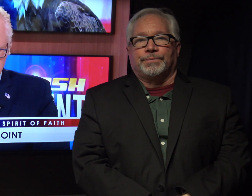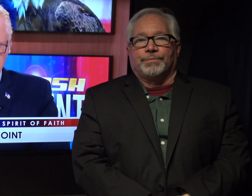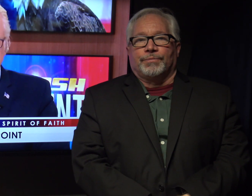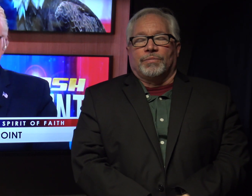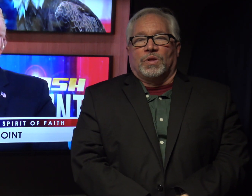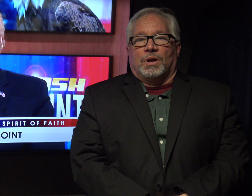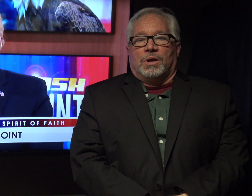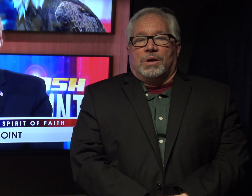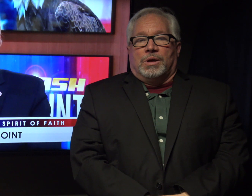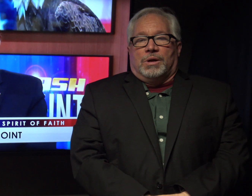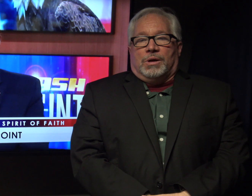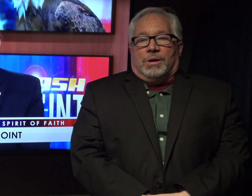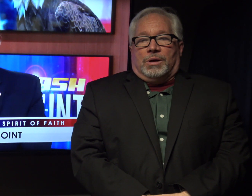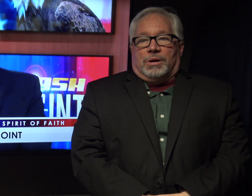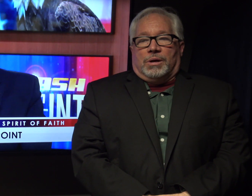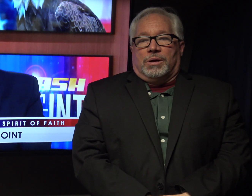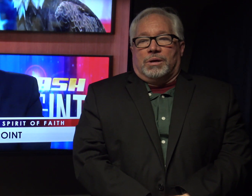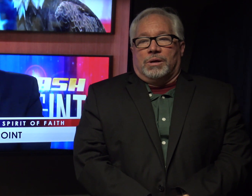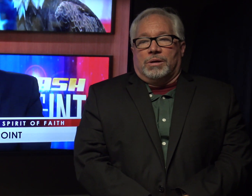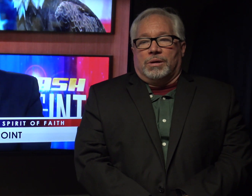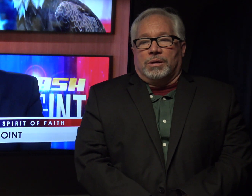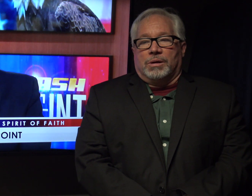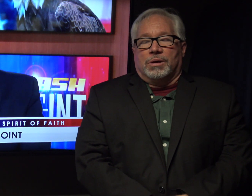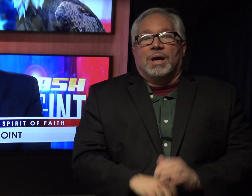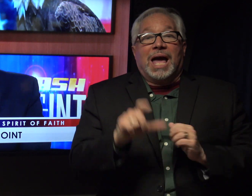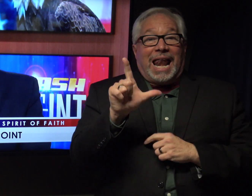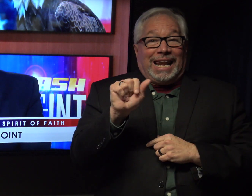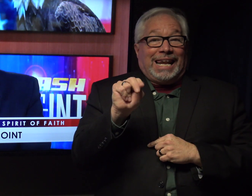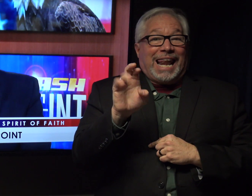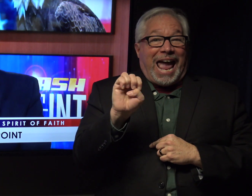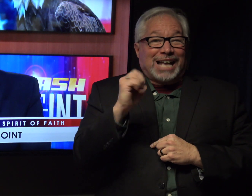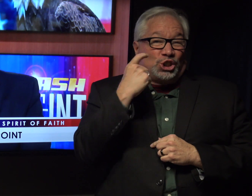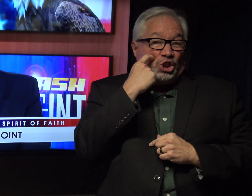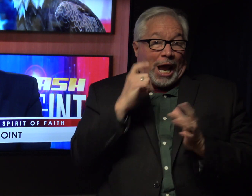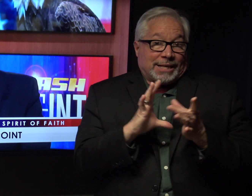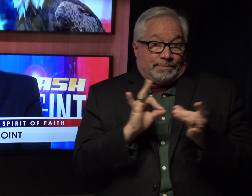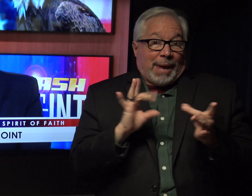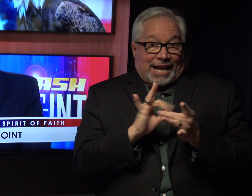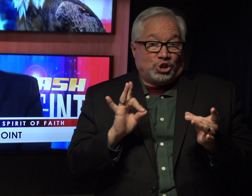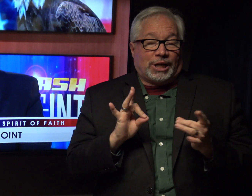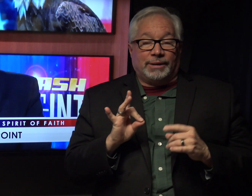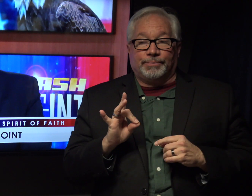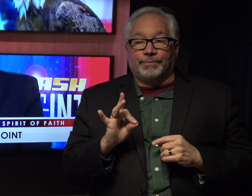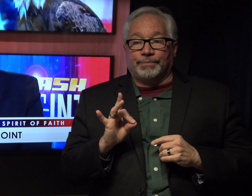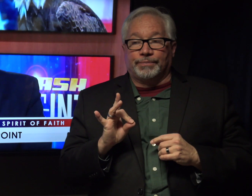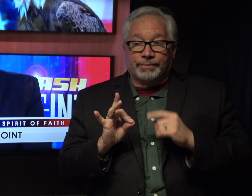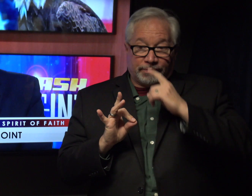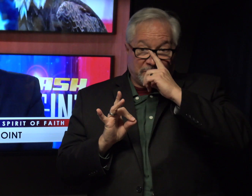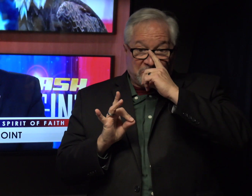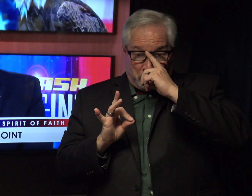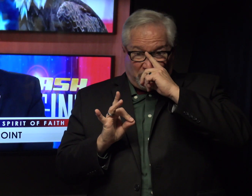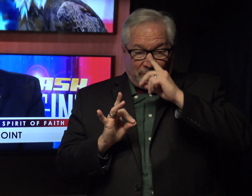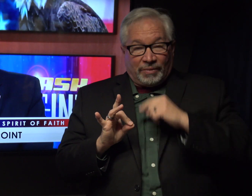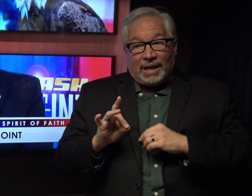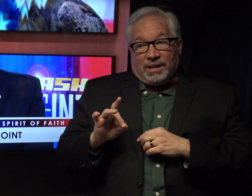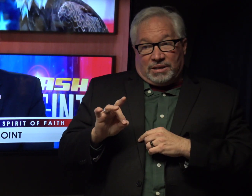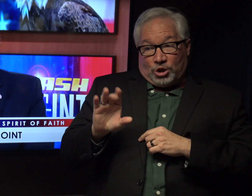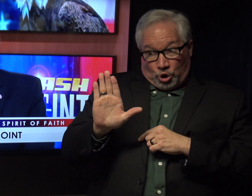Well, first off, Lance just mentioned lighting his limo. This was your limo on fire. Show that